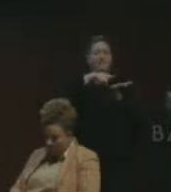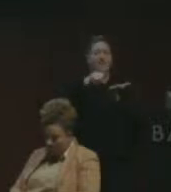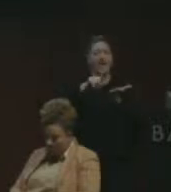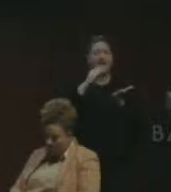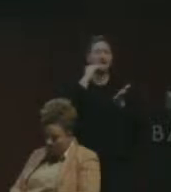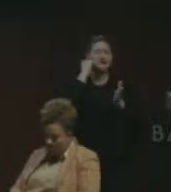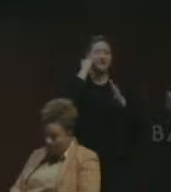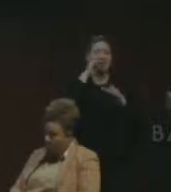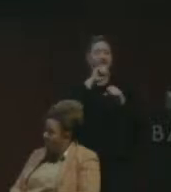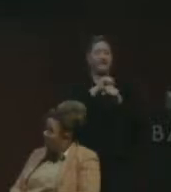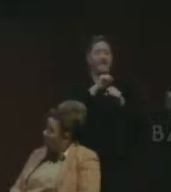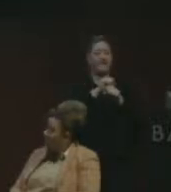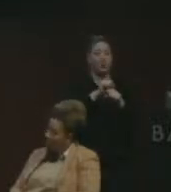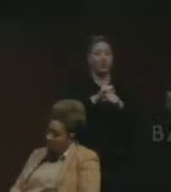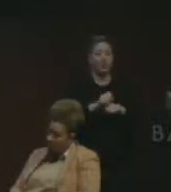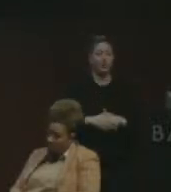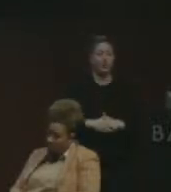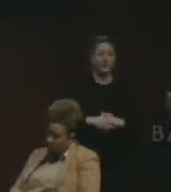domestic labor.